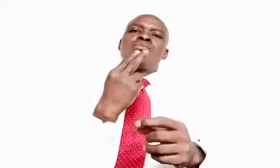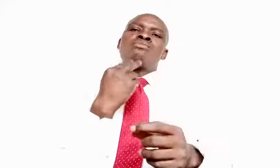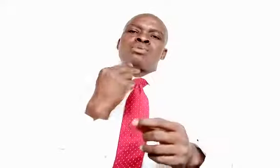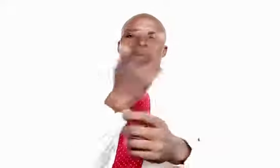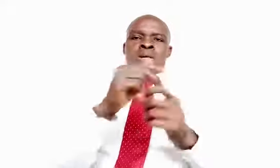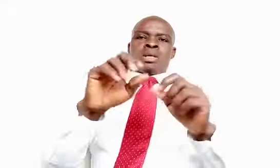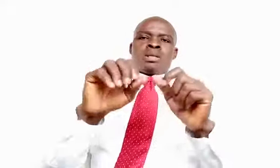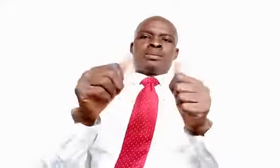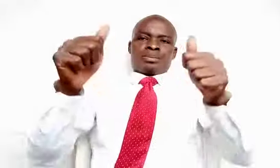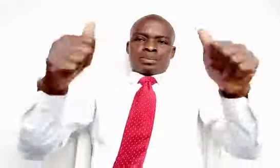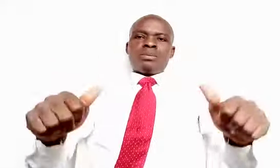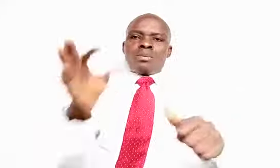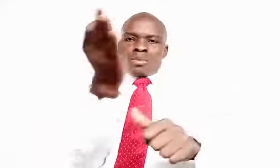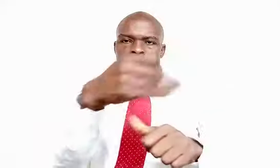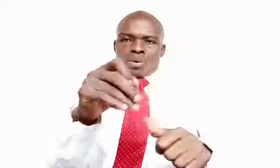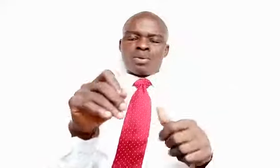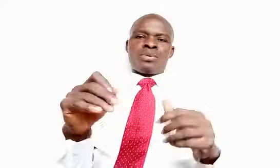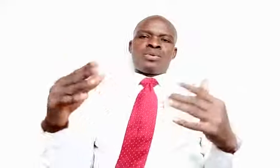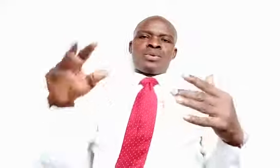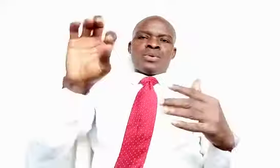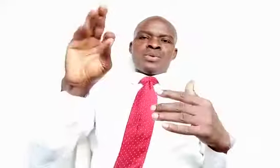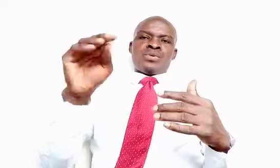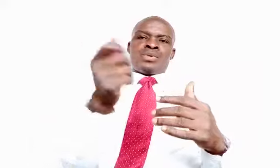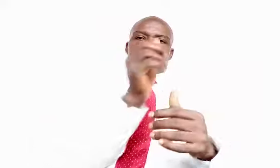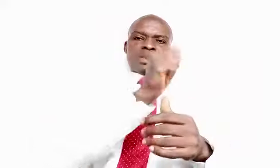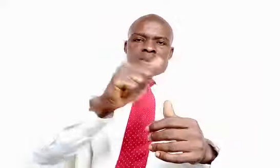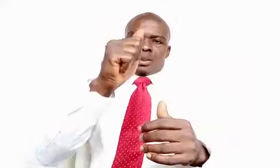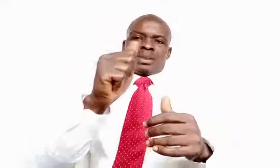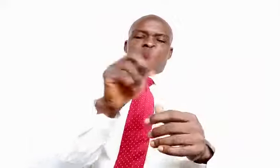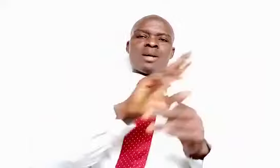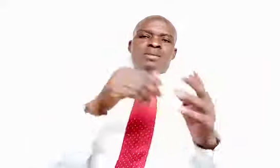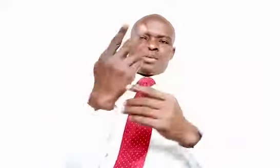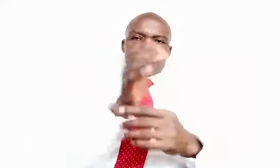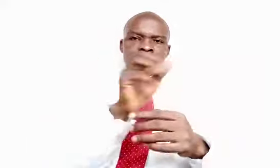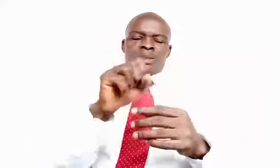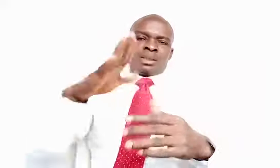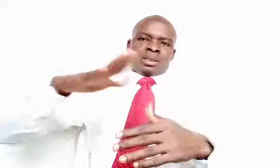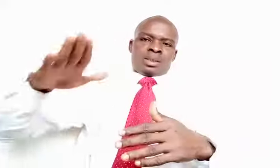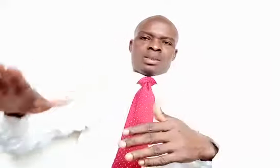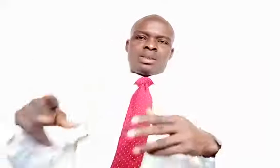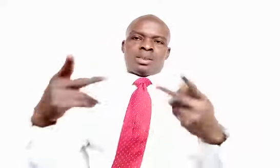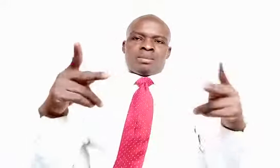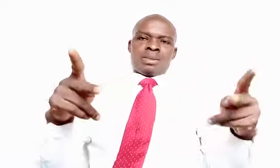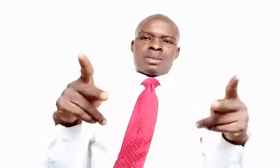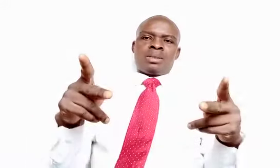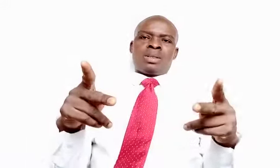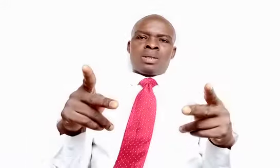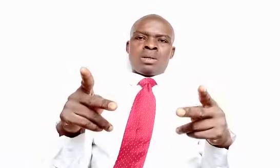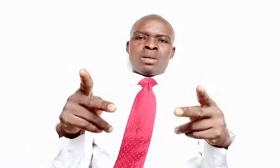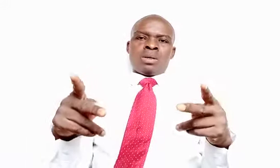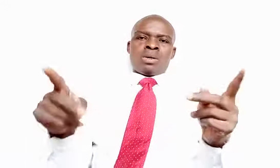refrigerator is a cuboid. Have you seen children's party hats or traffic